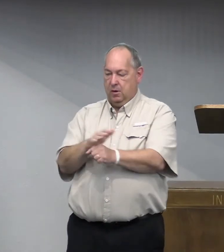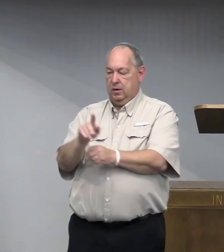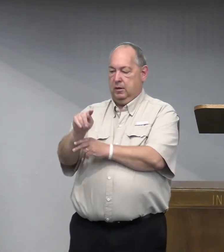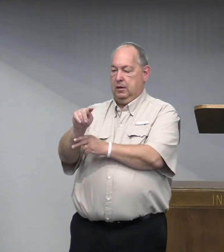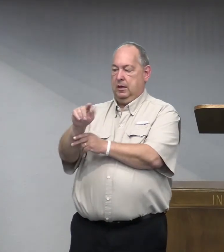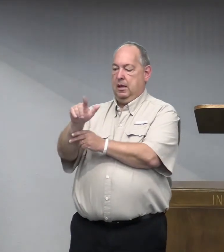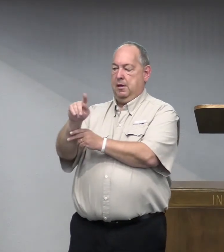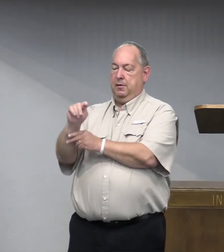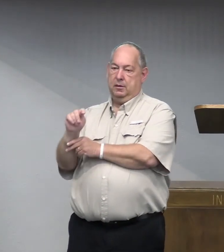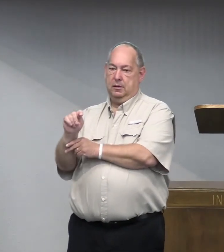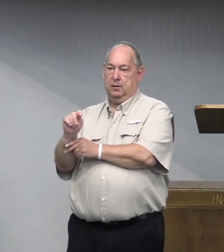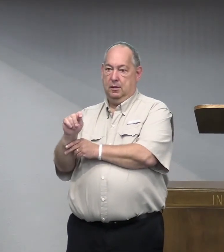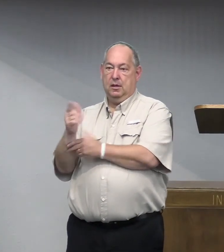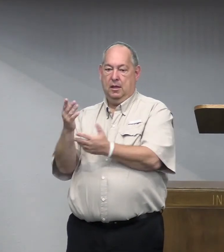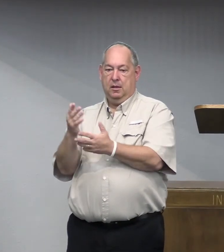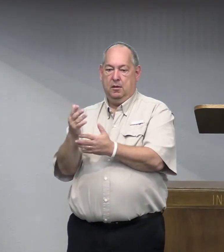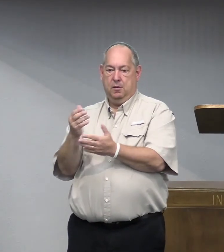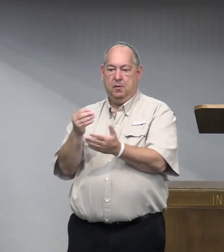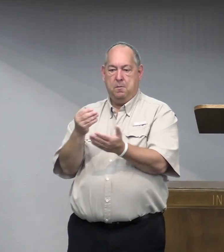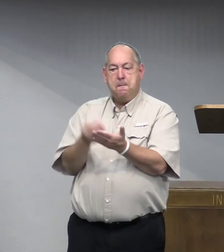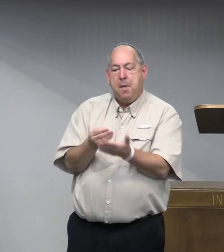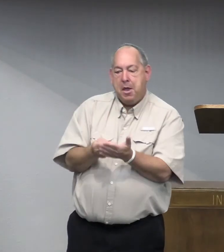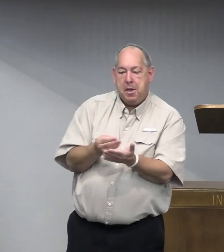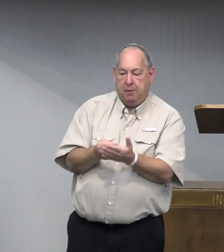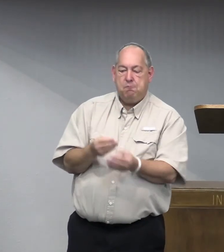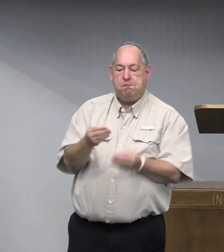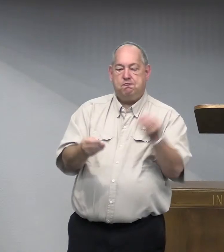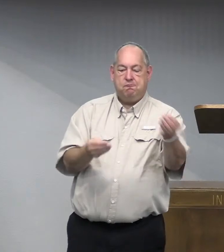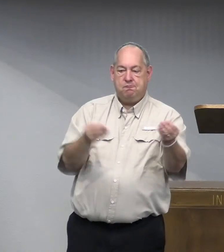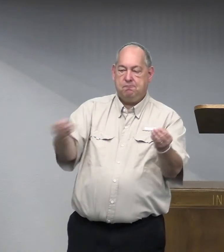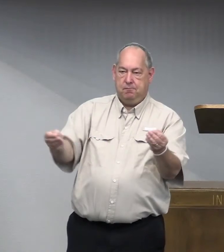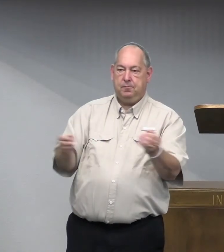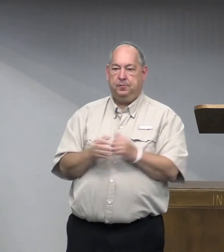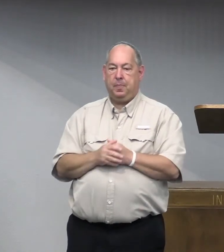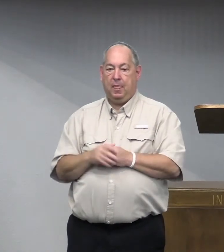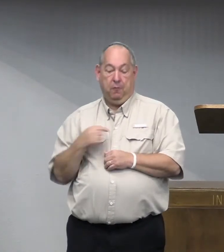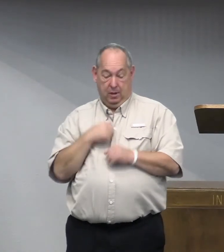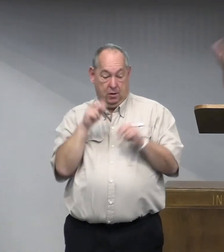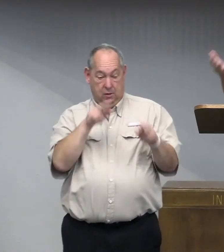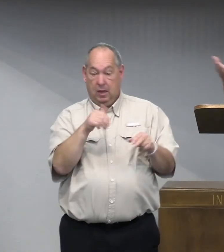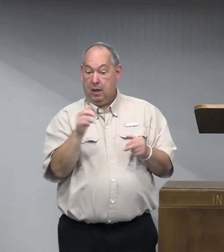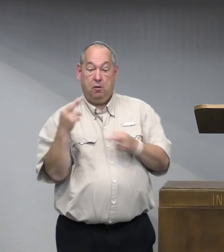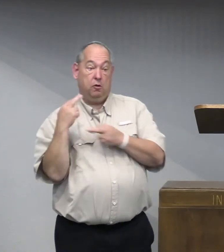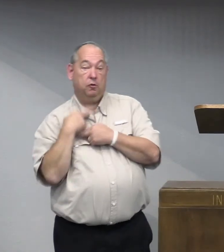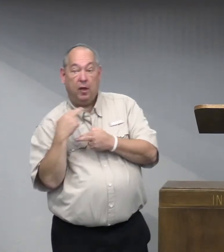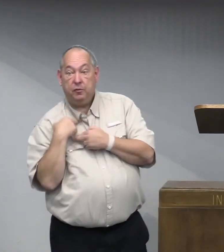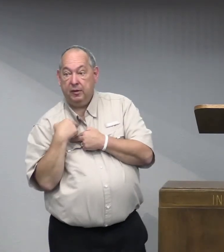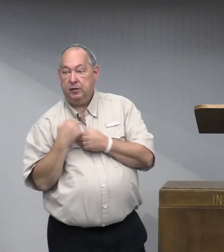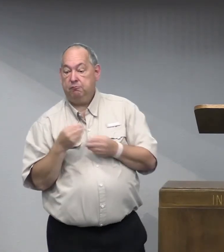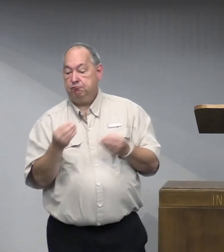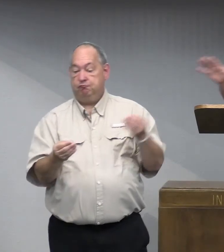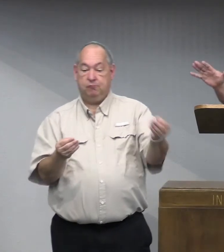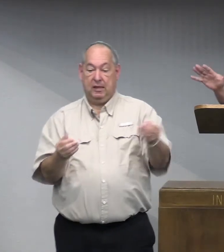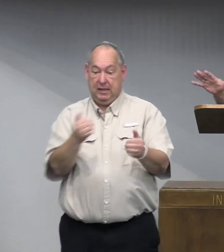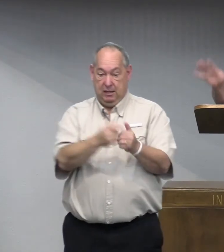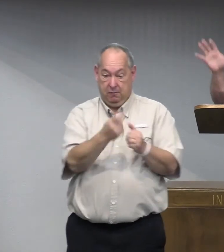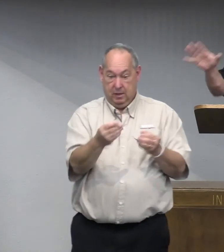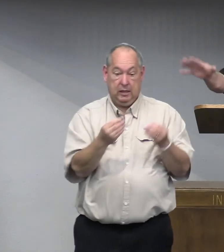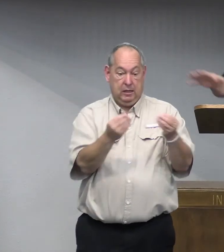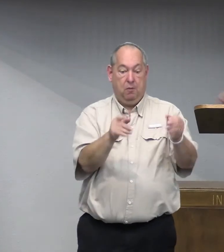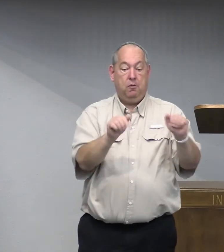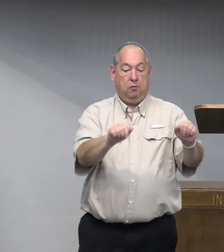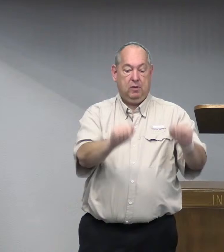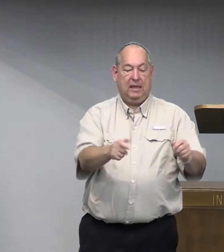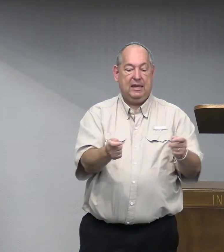talent. And in this case, it's funds, it's money. We could look at it as responsibilities. Each one was given what